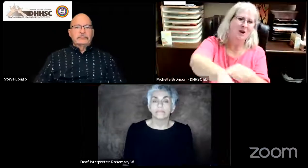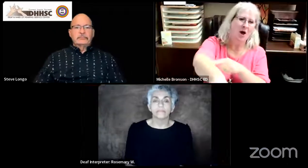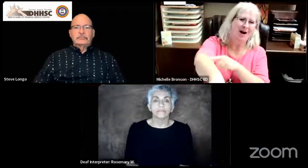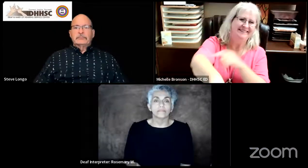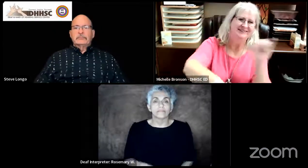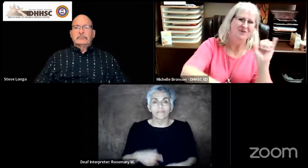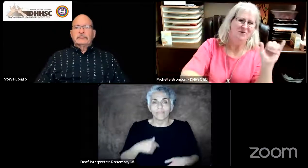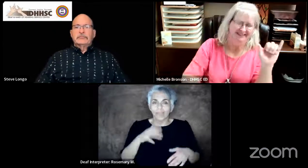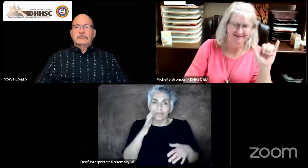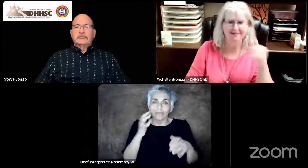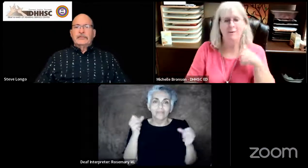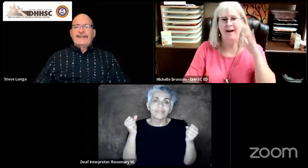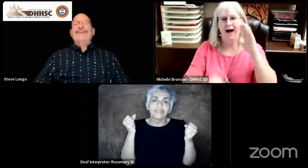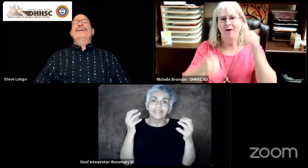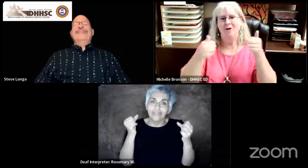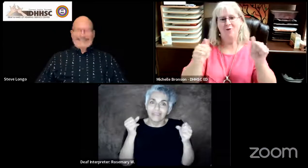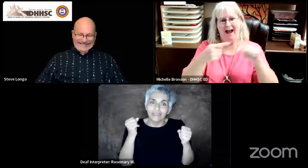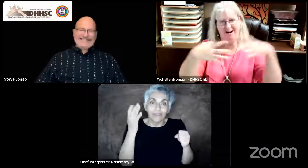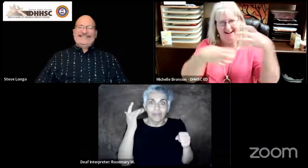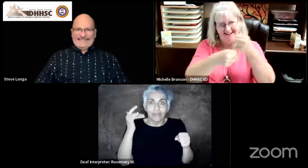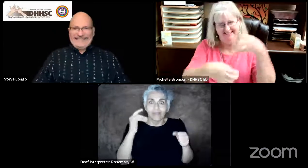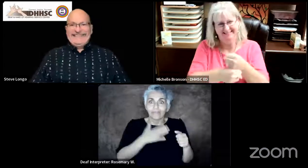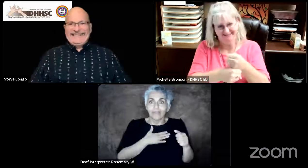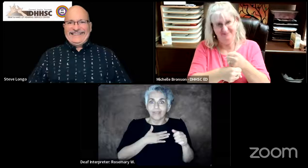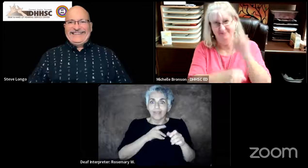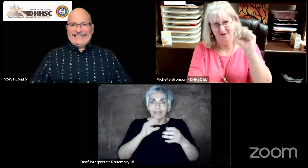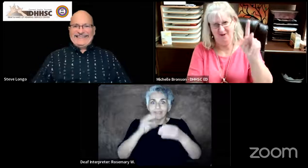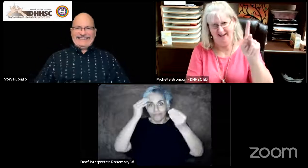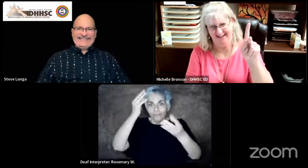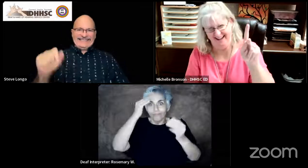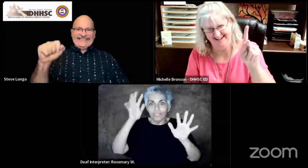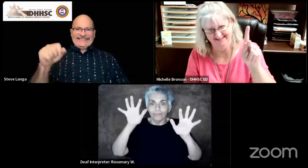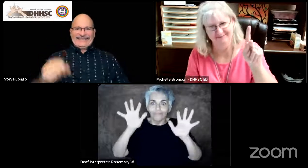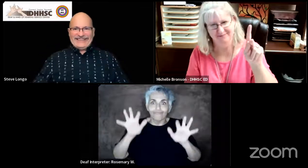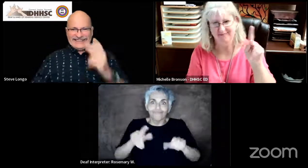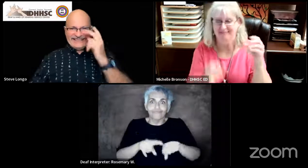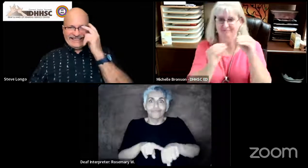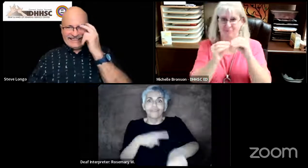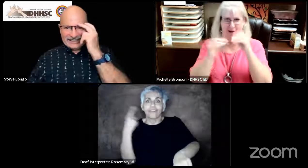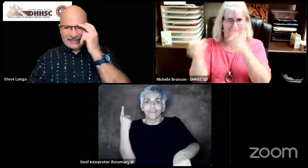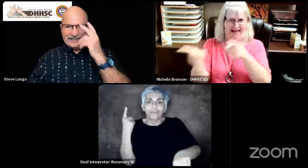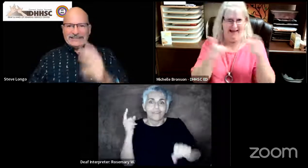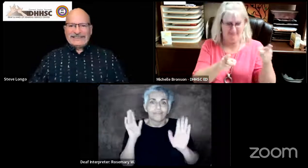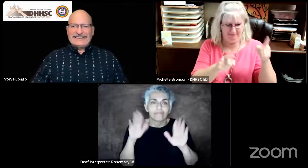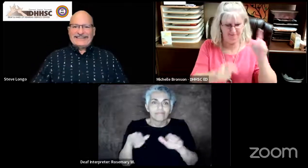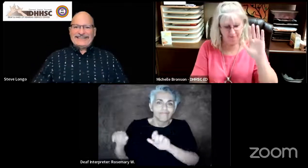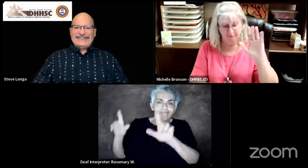I don't think that'll be needed. I will sign it. Yeah, it'll be a little bit long. I'll try to keep it as short as possible.